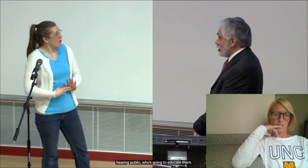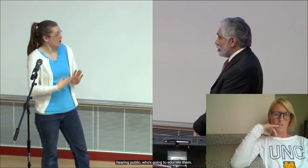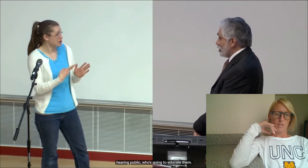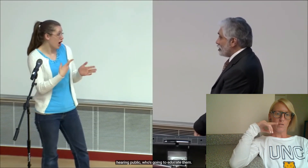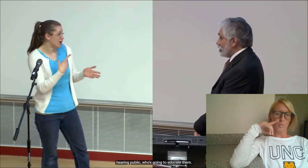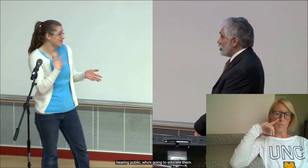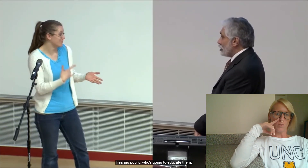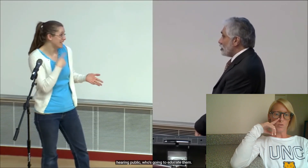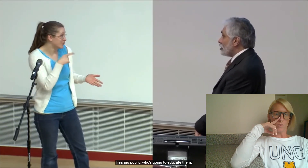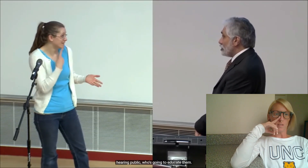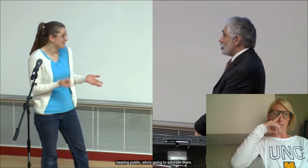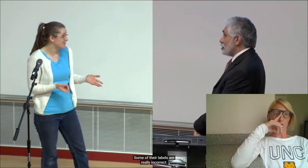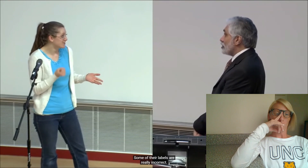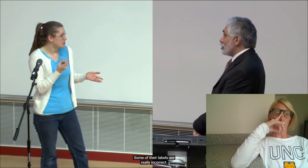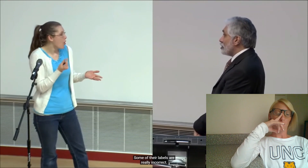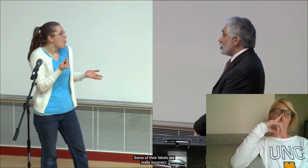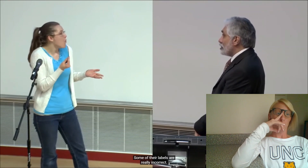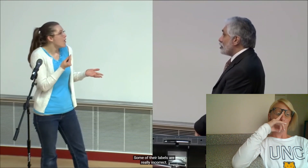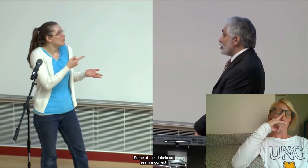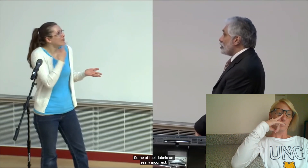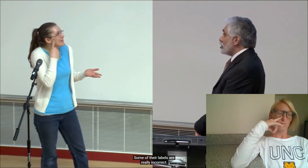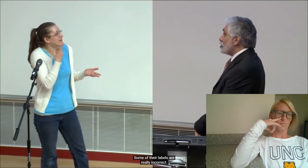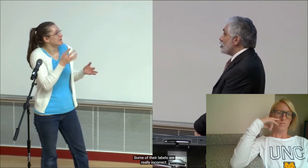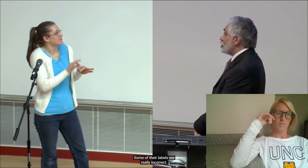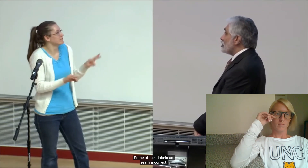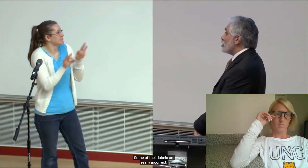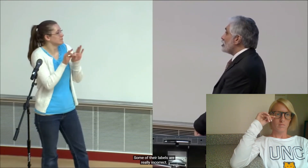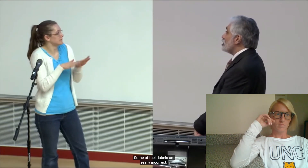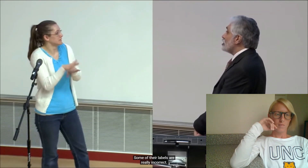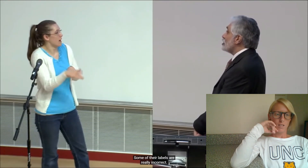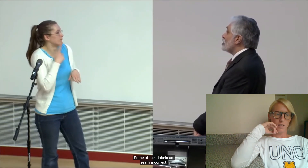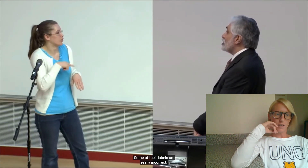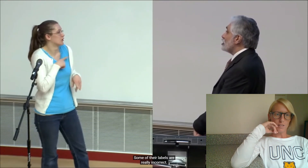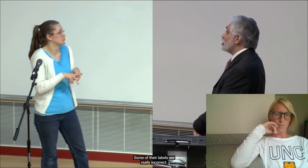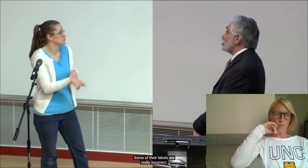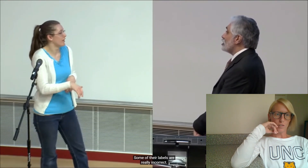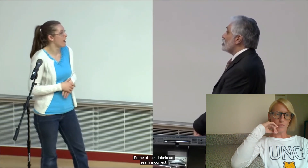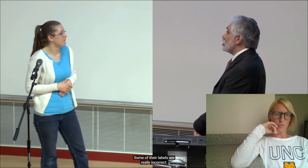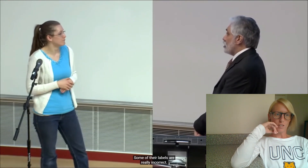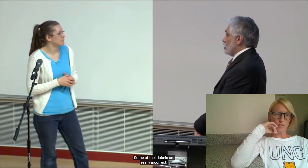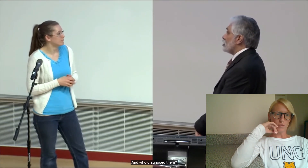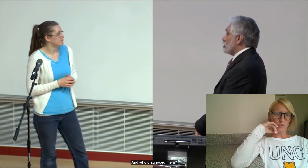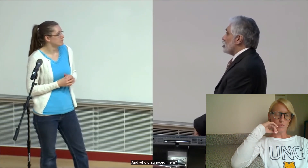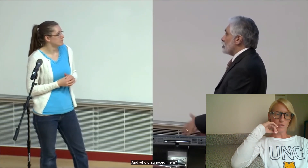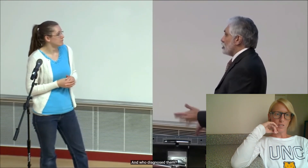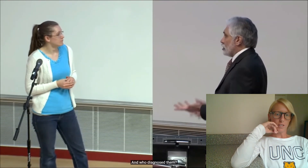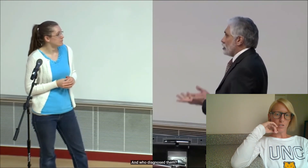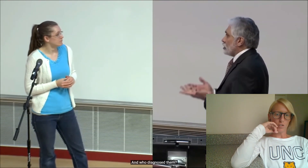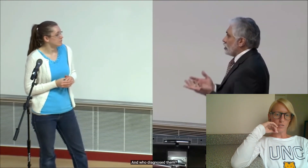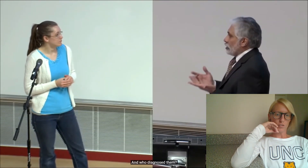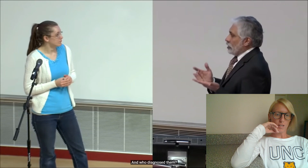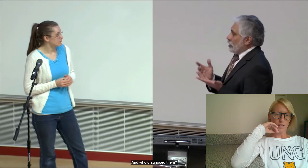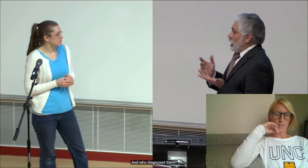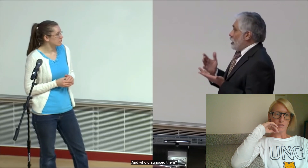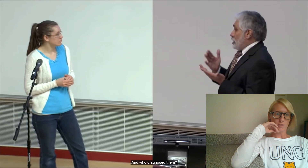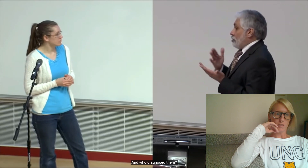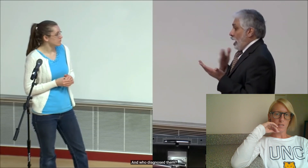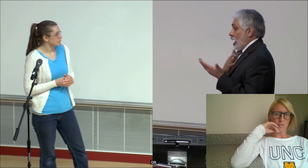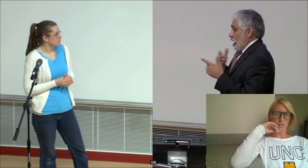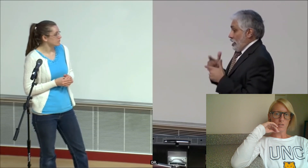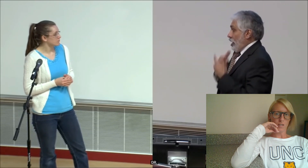to educate Hearing them? public who's going to Some of educate their them. labels are really incorrect. And it's important for us And to who diagnosed encourage them?